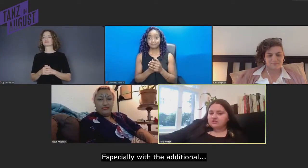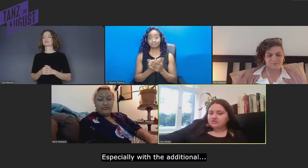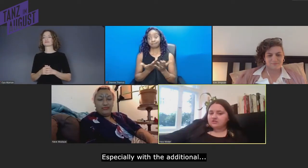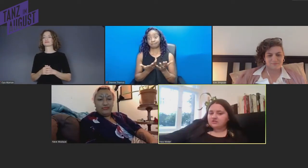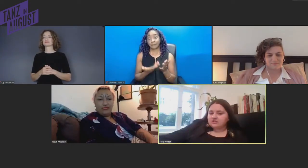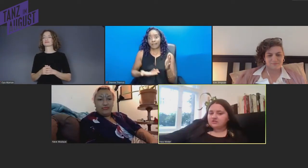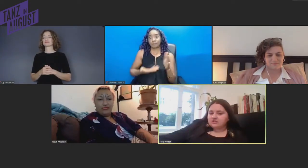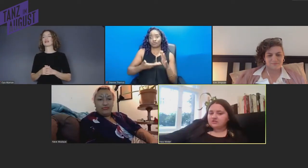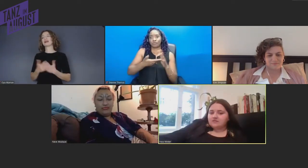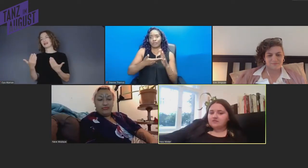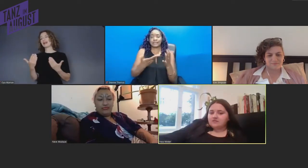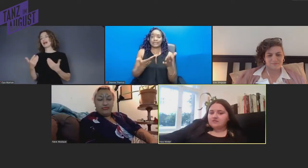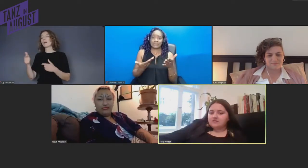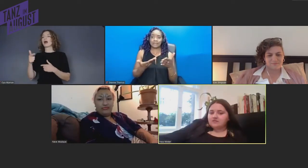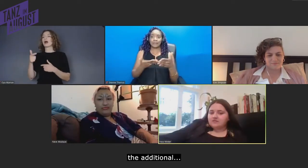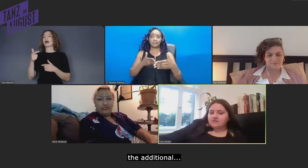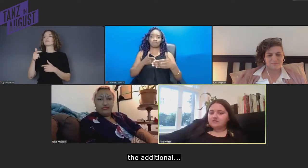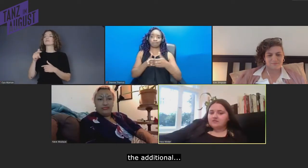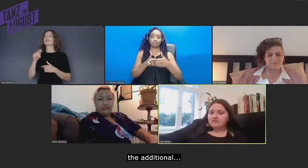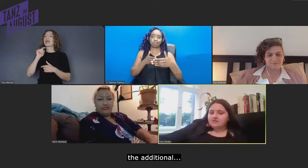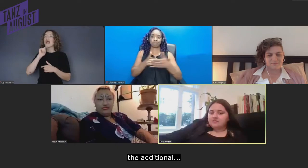additional